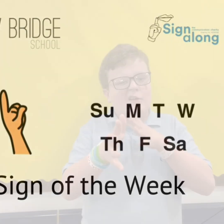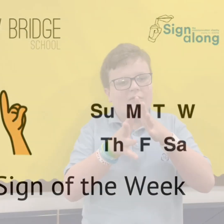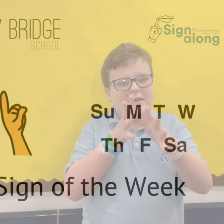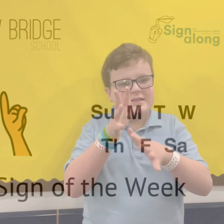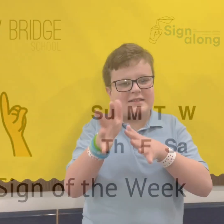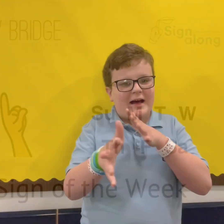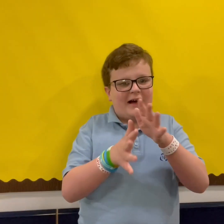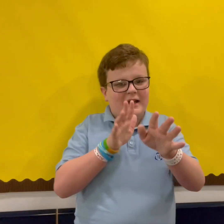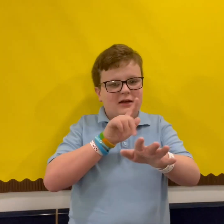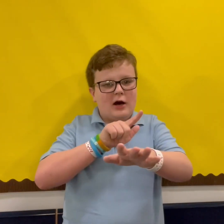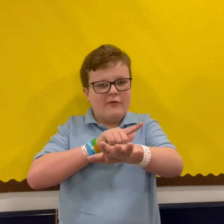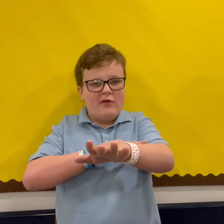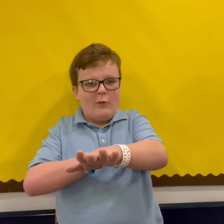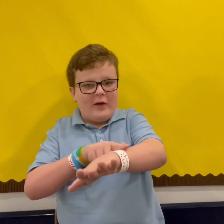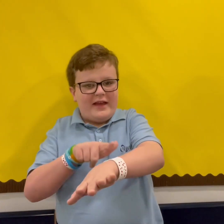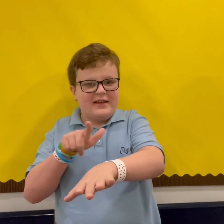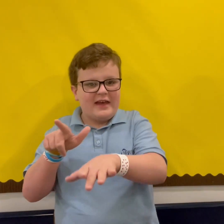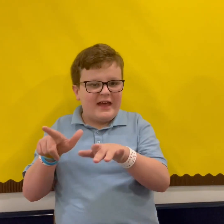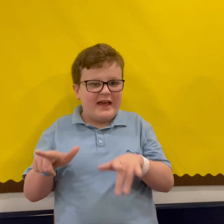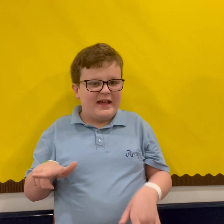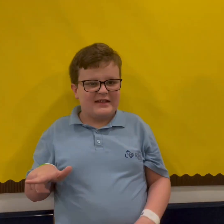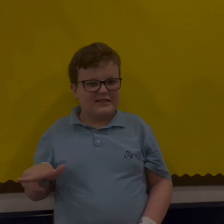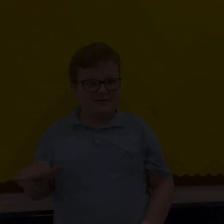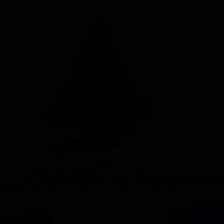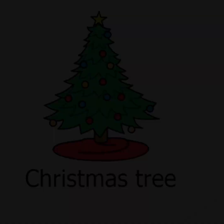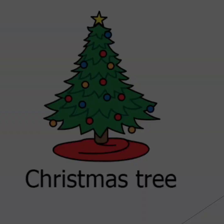the sign of the week is